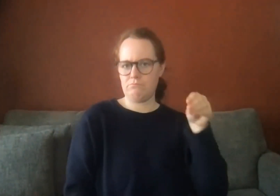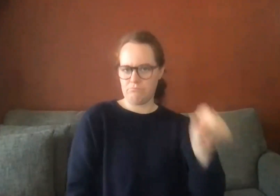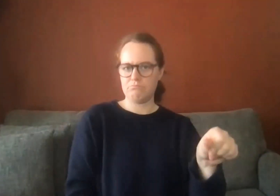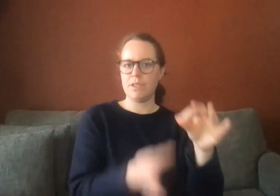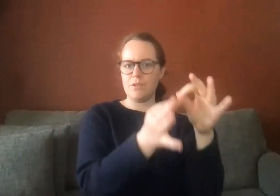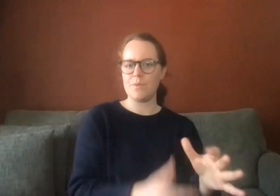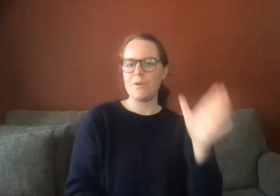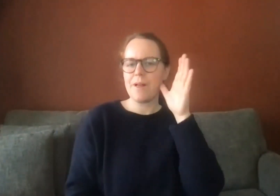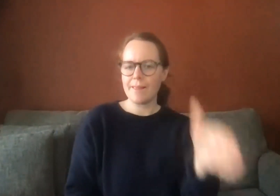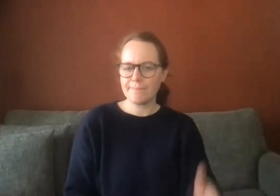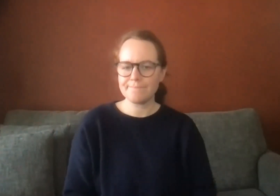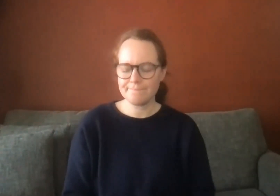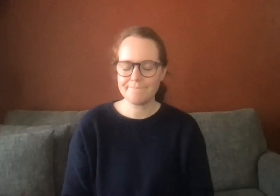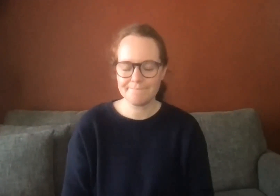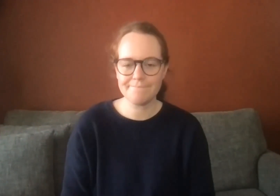costs.